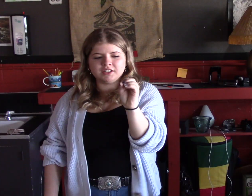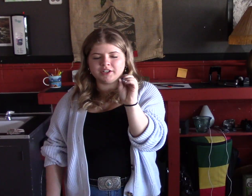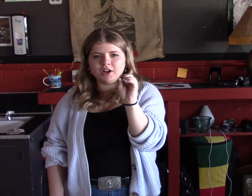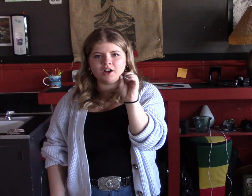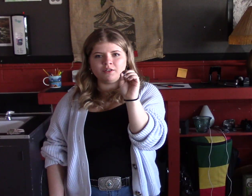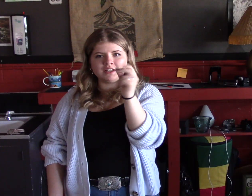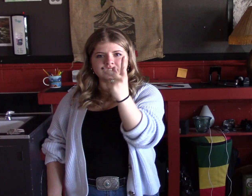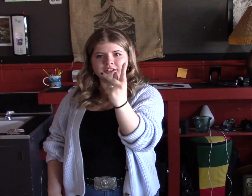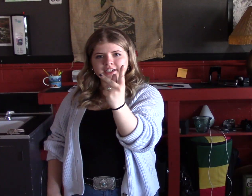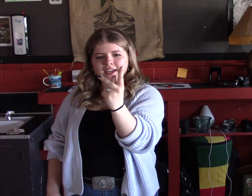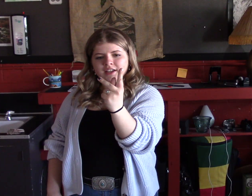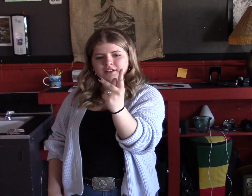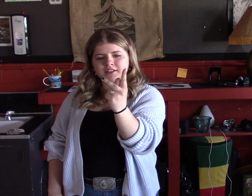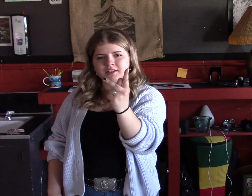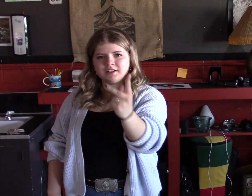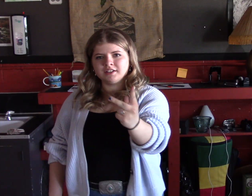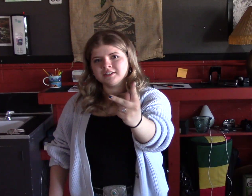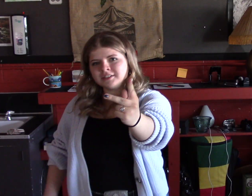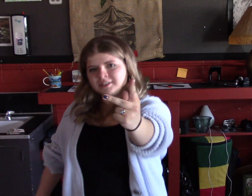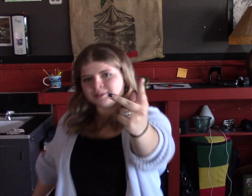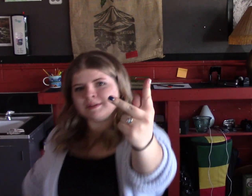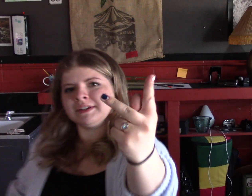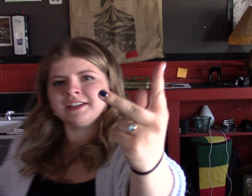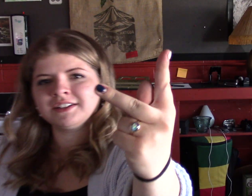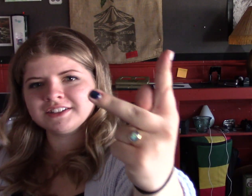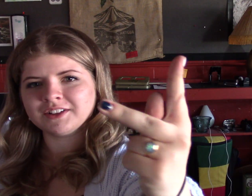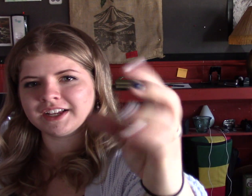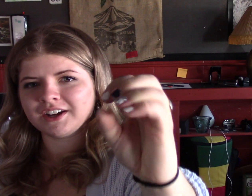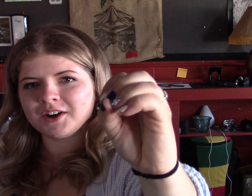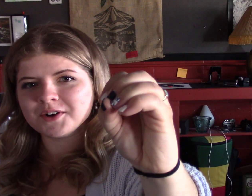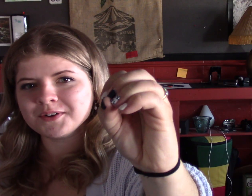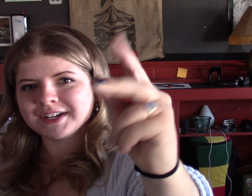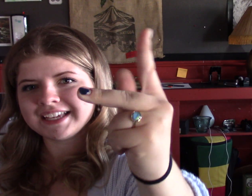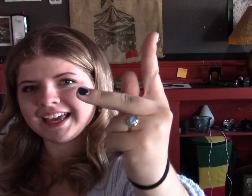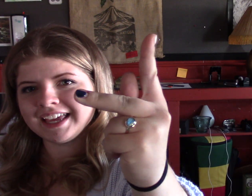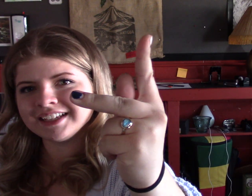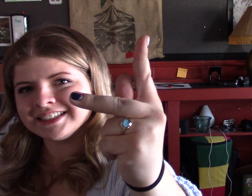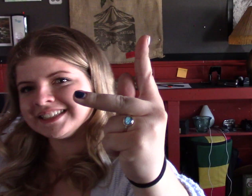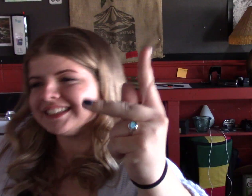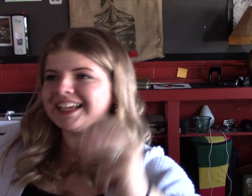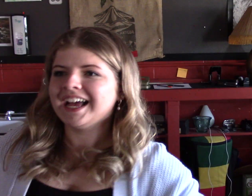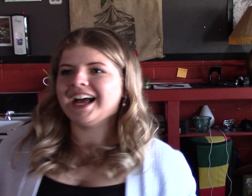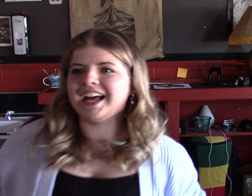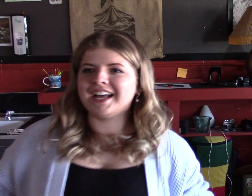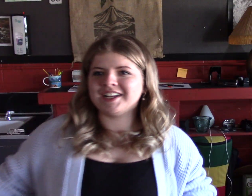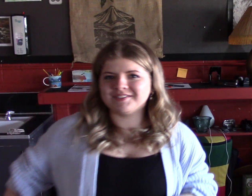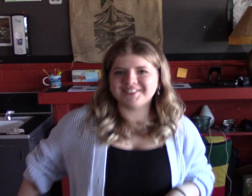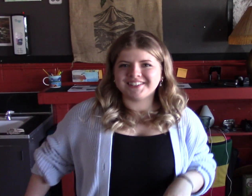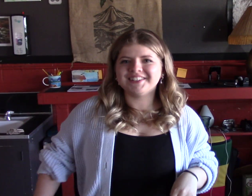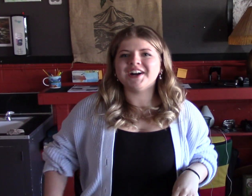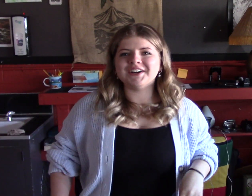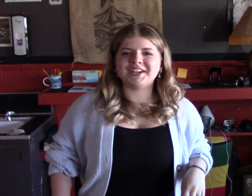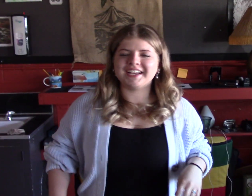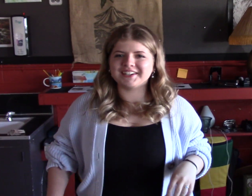letter O and the letter K. So maybe, so like O-K. I'll just zoom in on you here a bit.